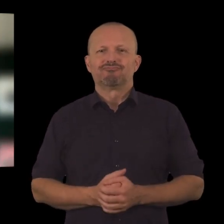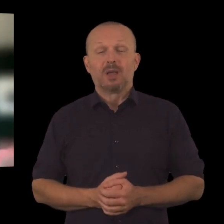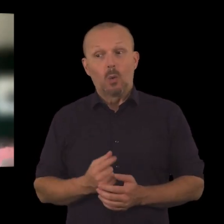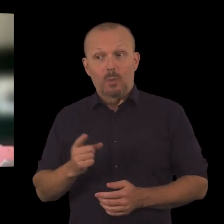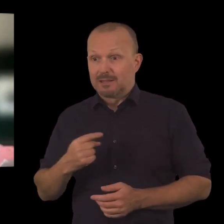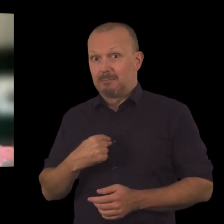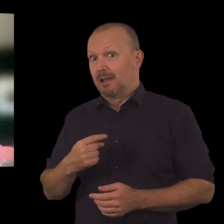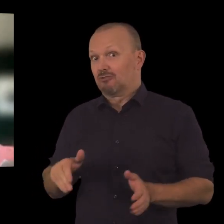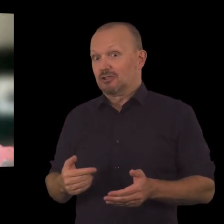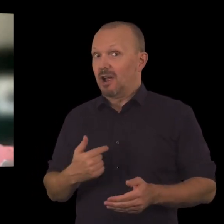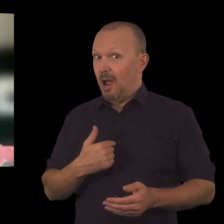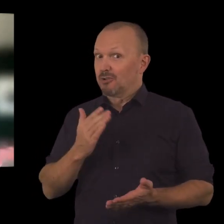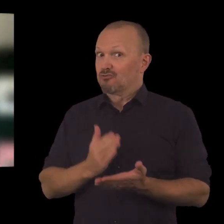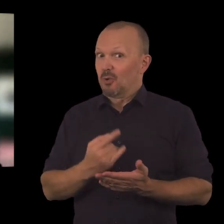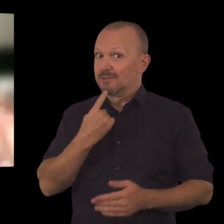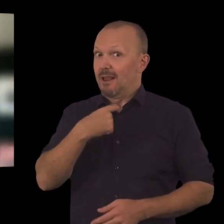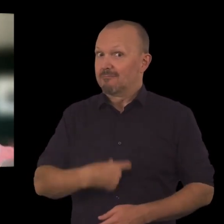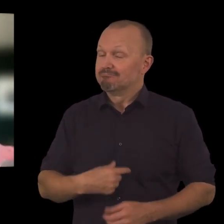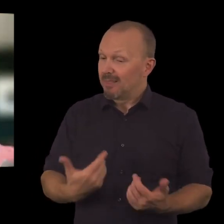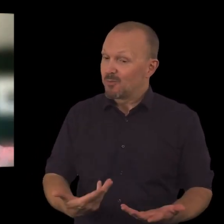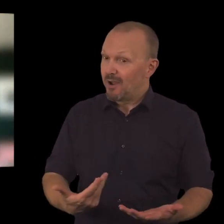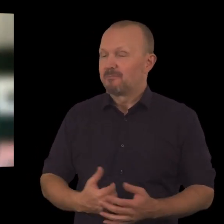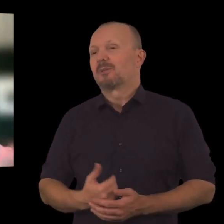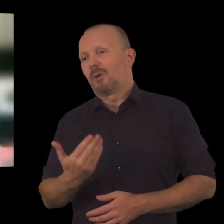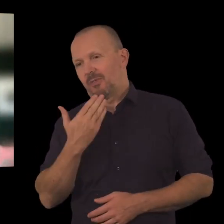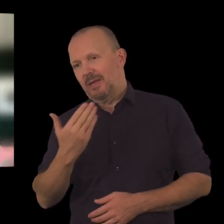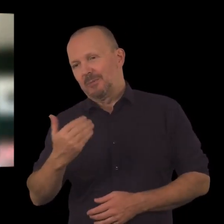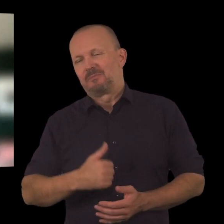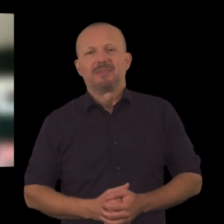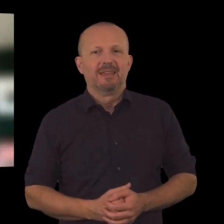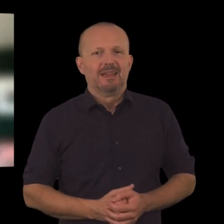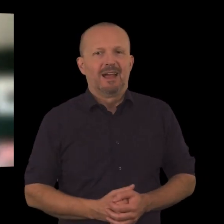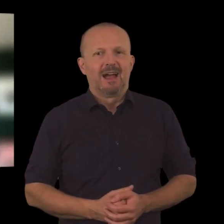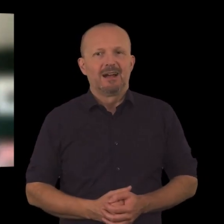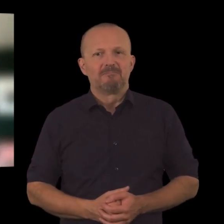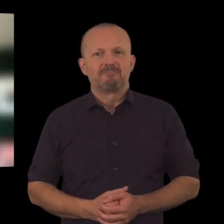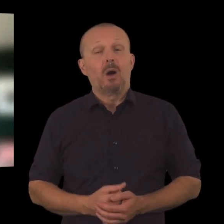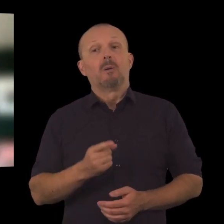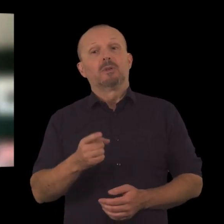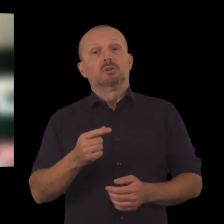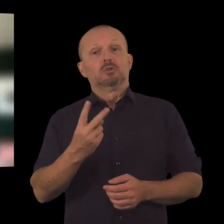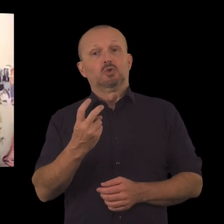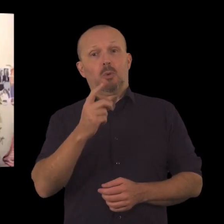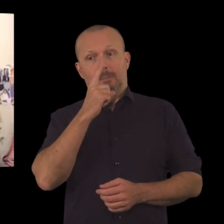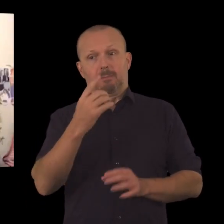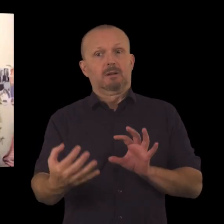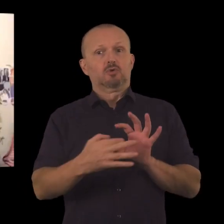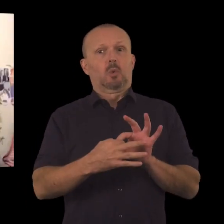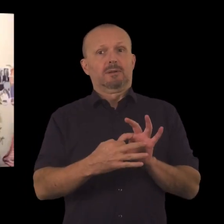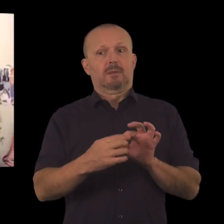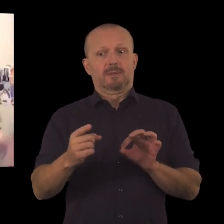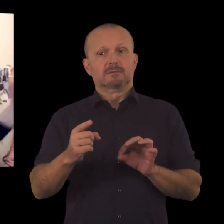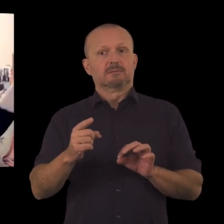Like it's not really the it's not really an important part of it. It's That's right.